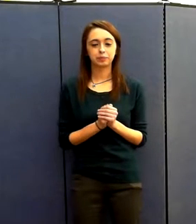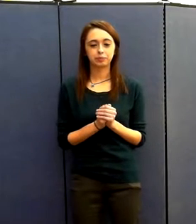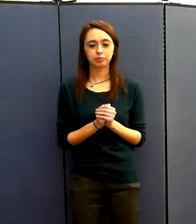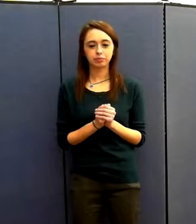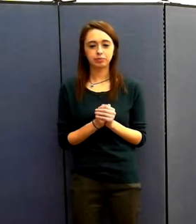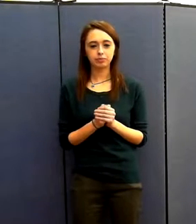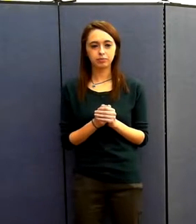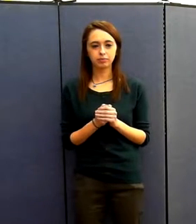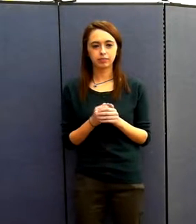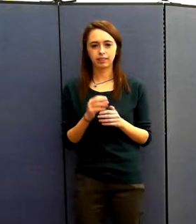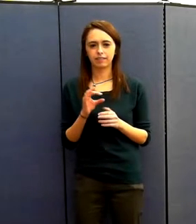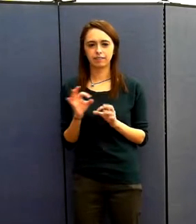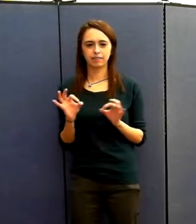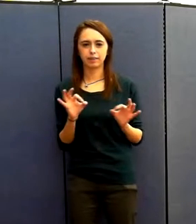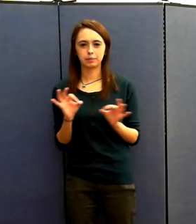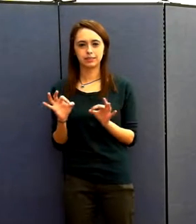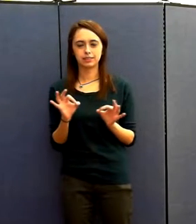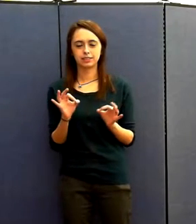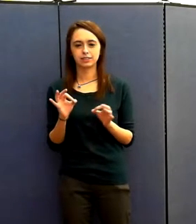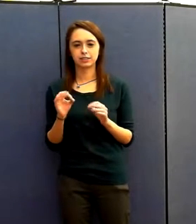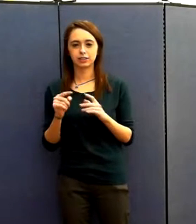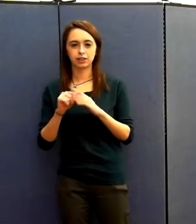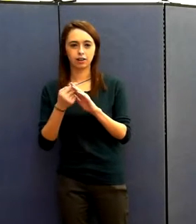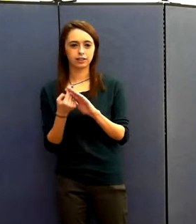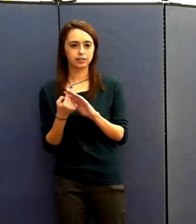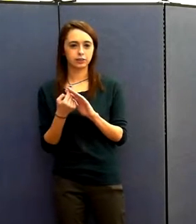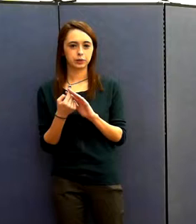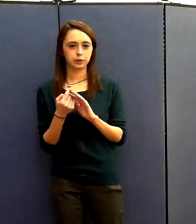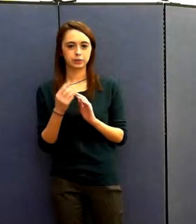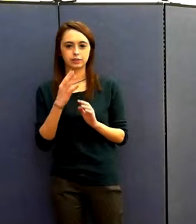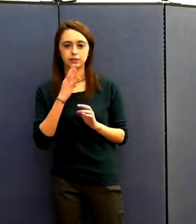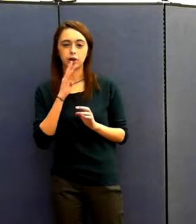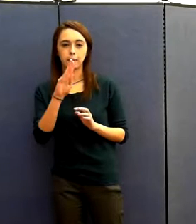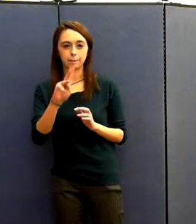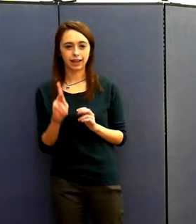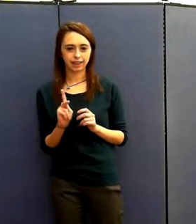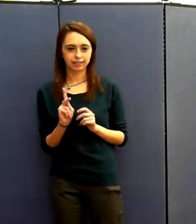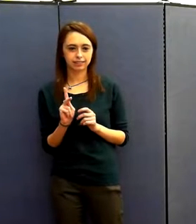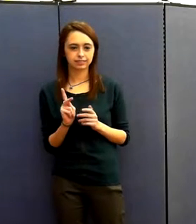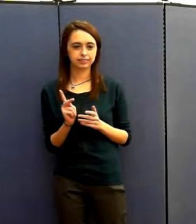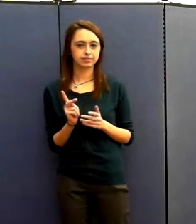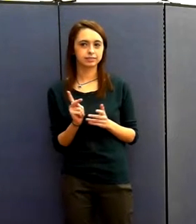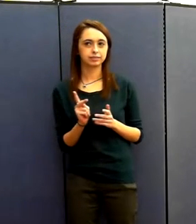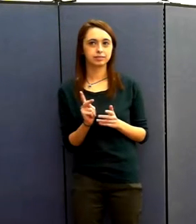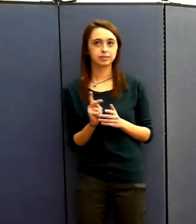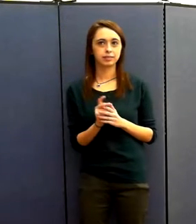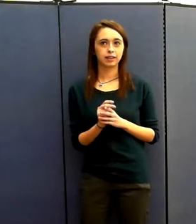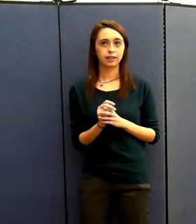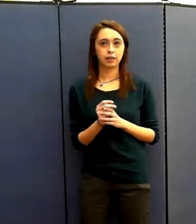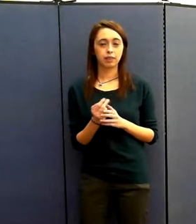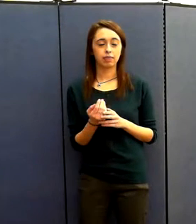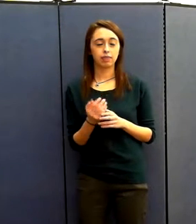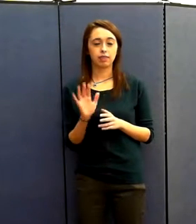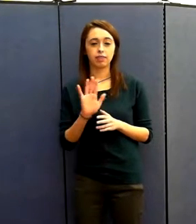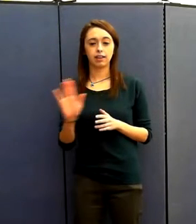back to the second wave and challenge their previously held notions that